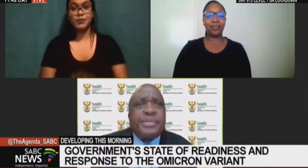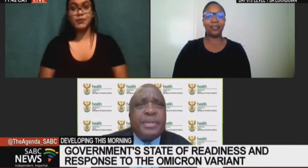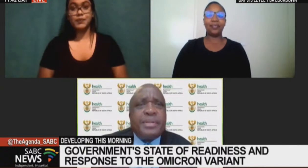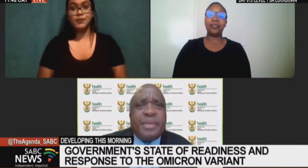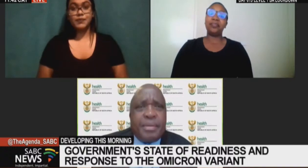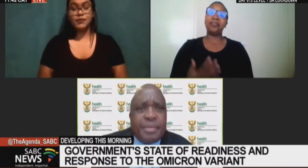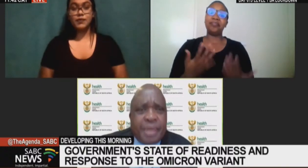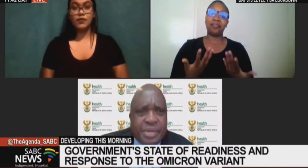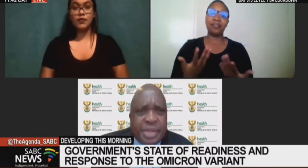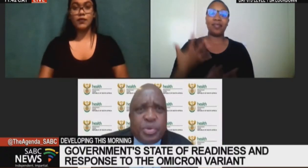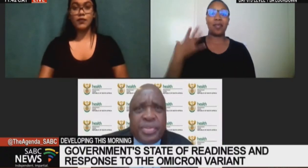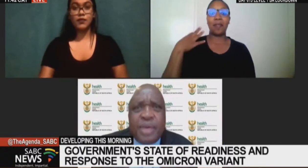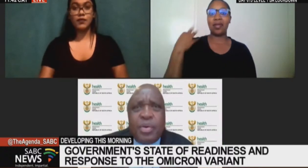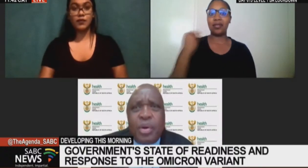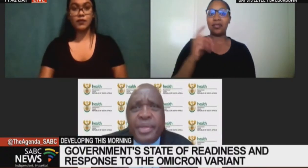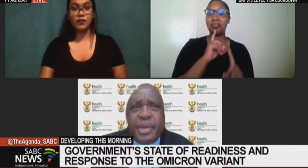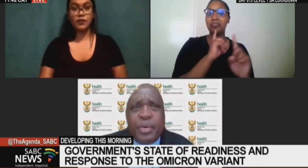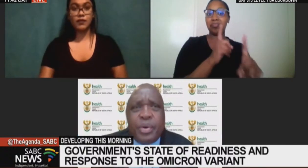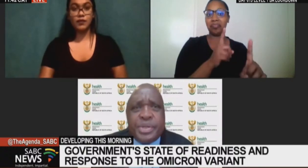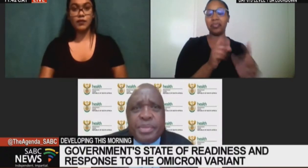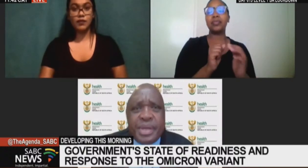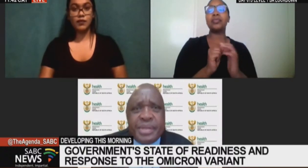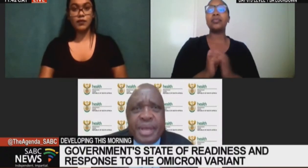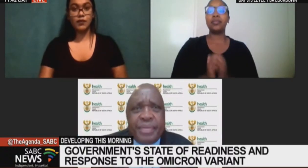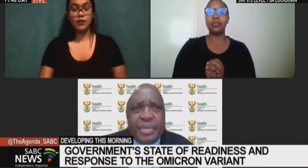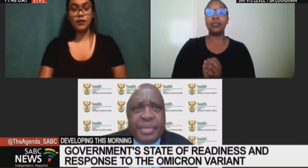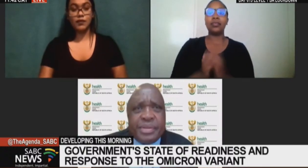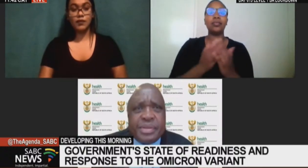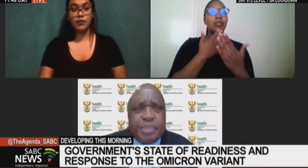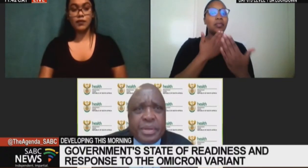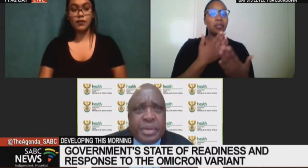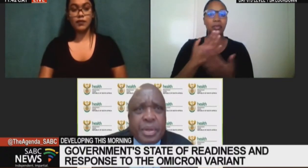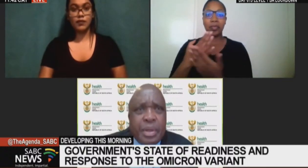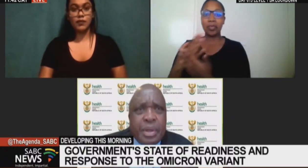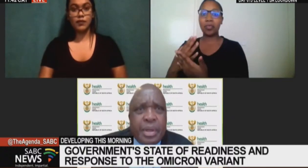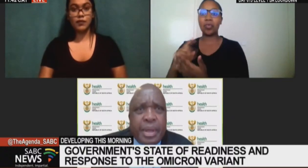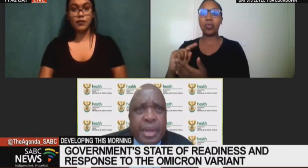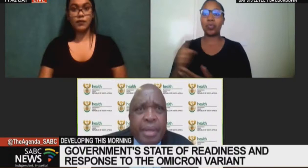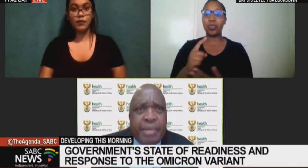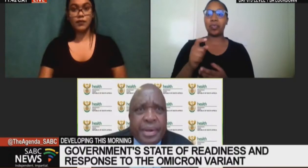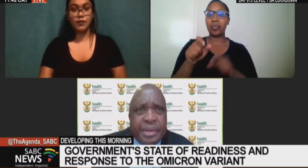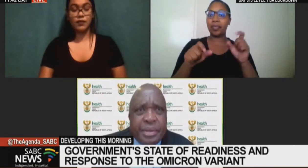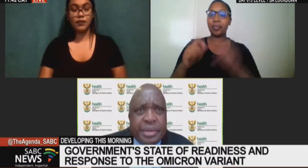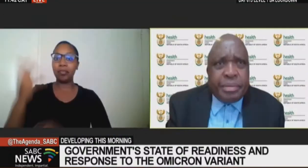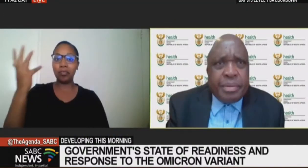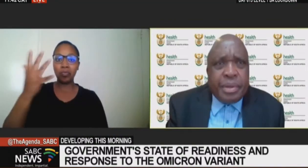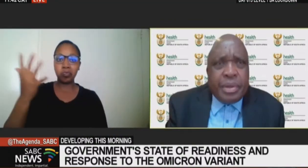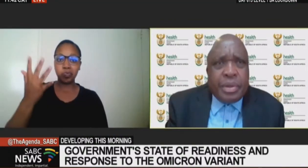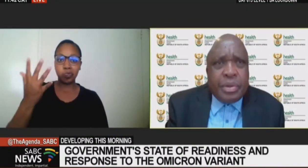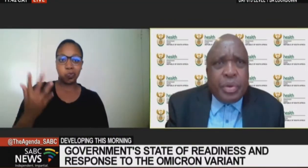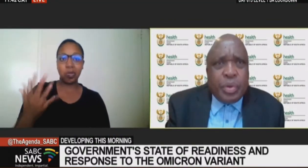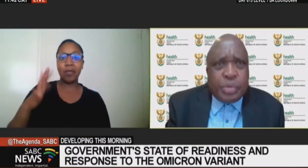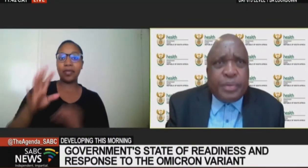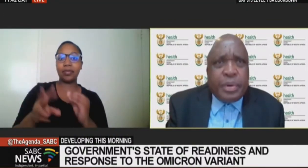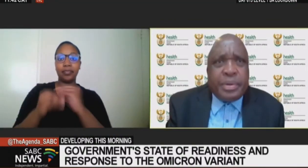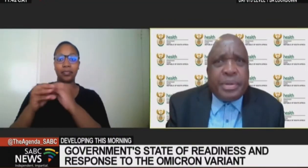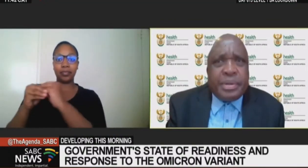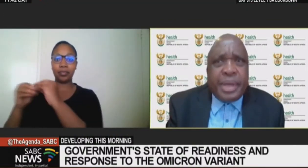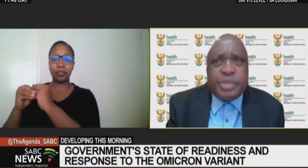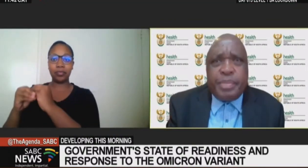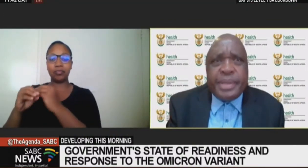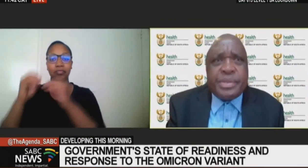First, just to thank all the contributors. I think this has been a very